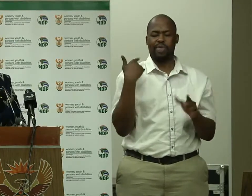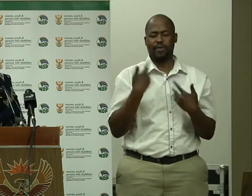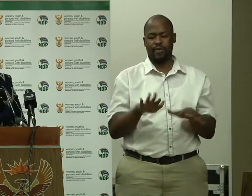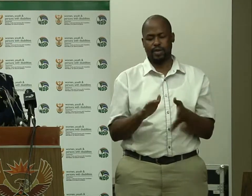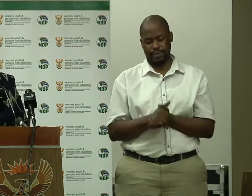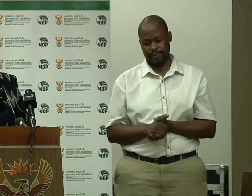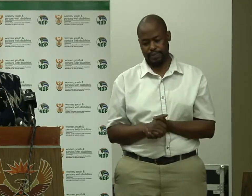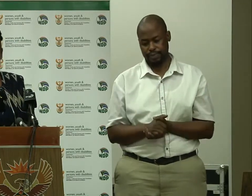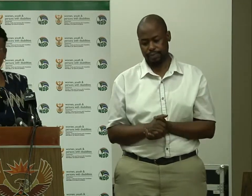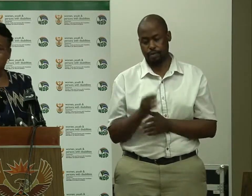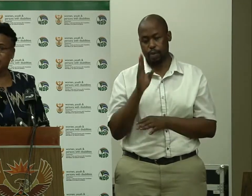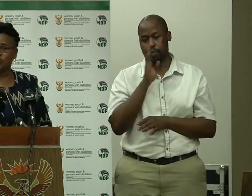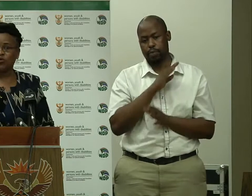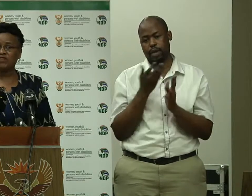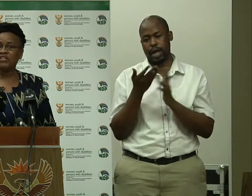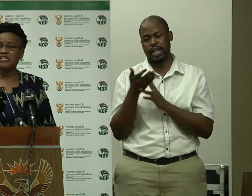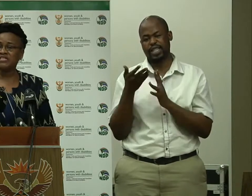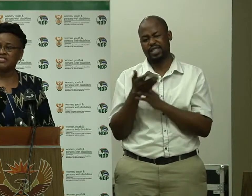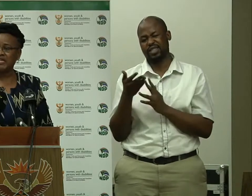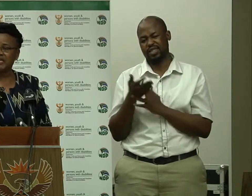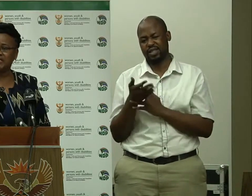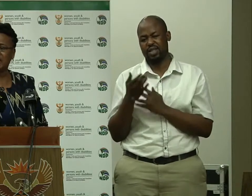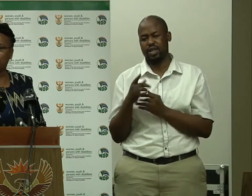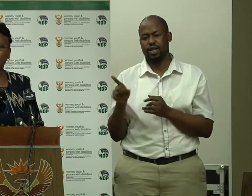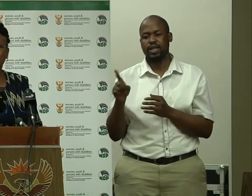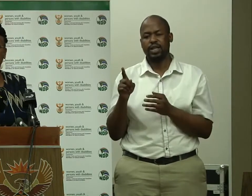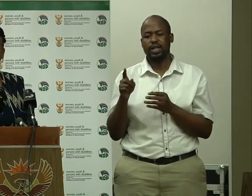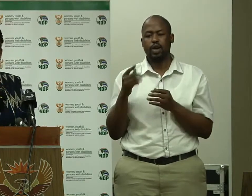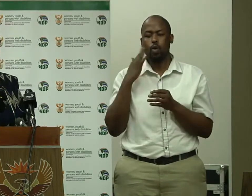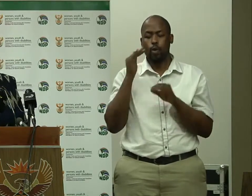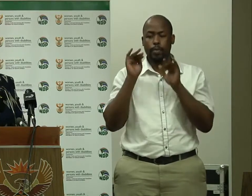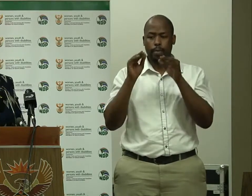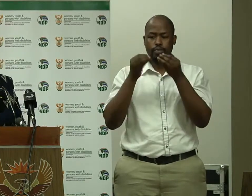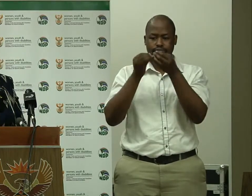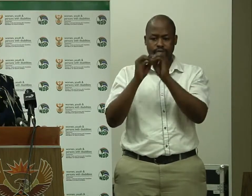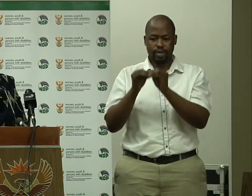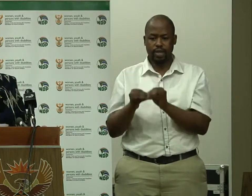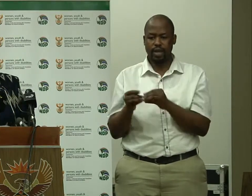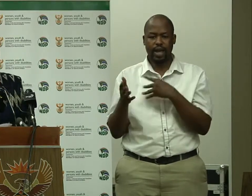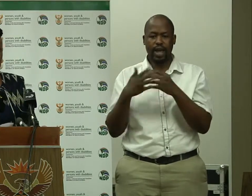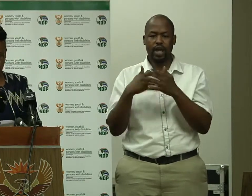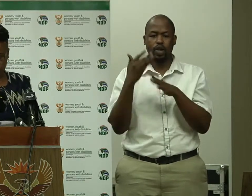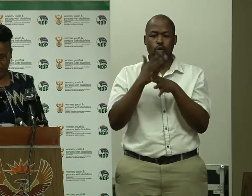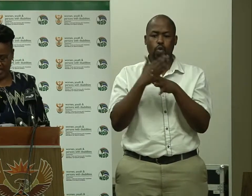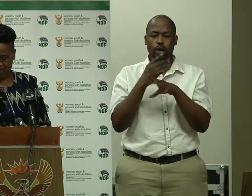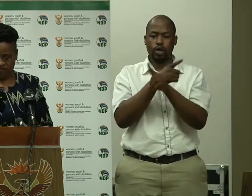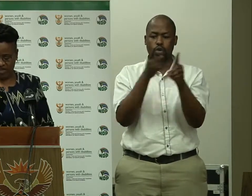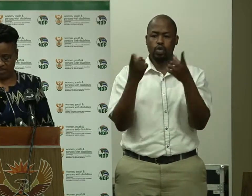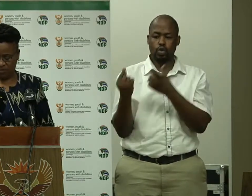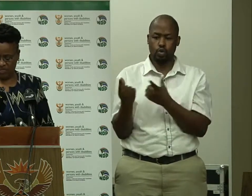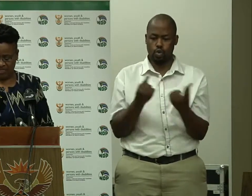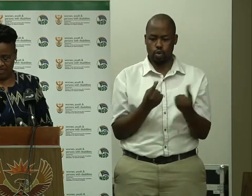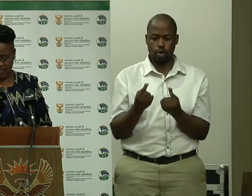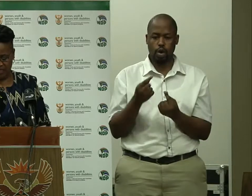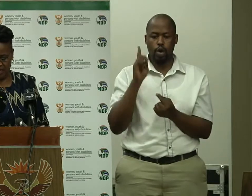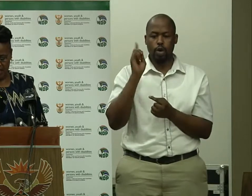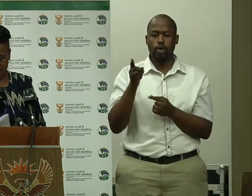There's lack of access to amenities. So even the designers, when you design whatever work you do, you must always have